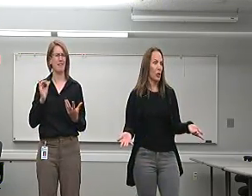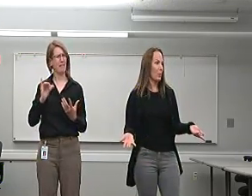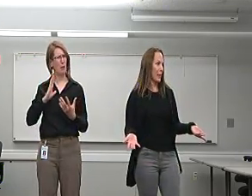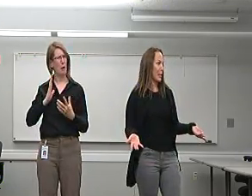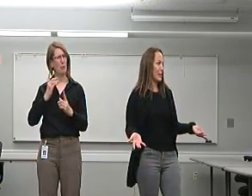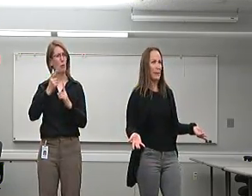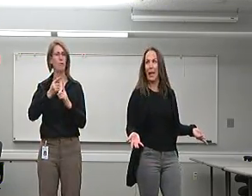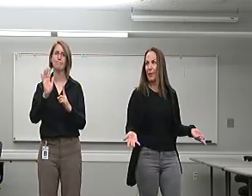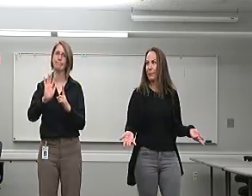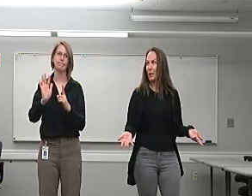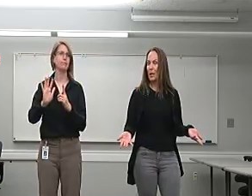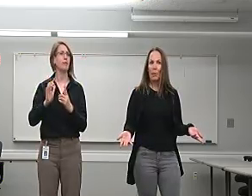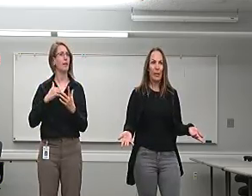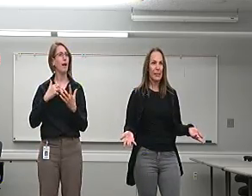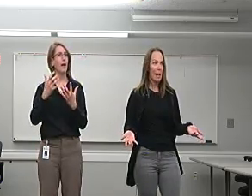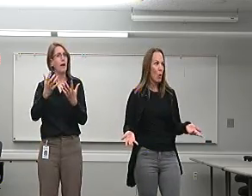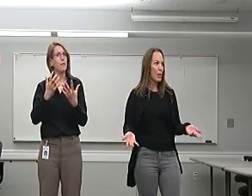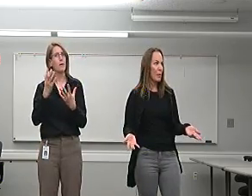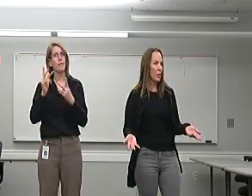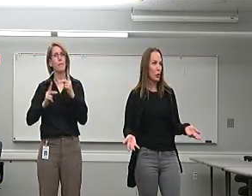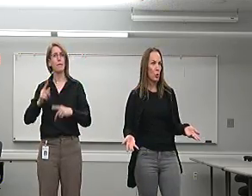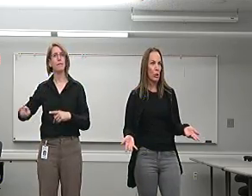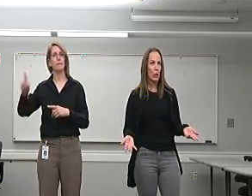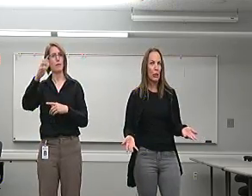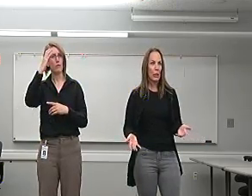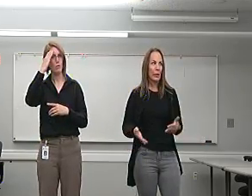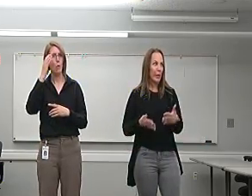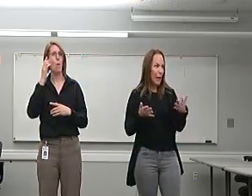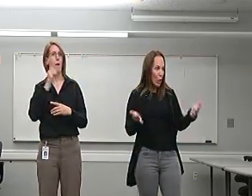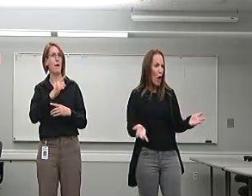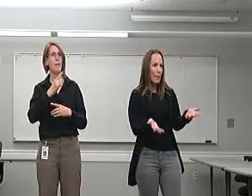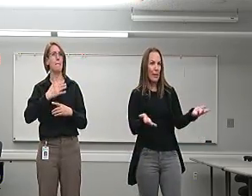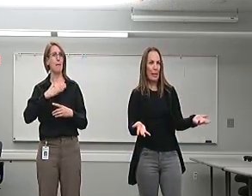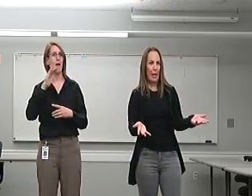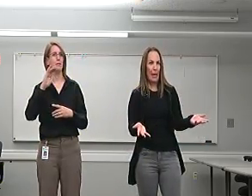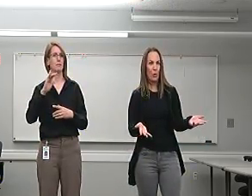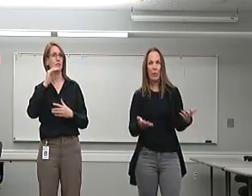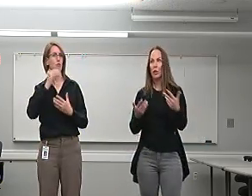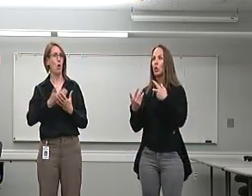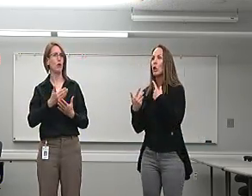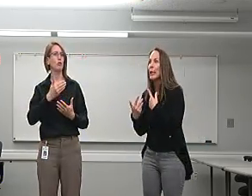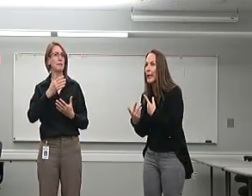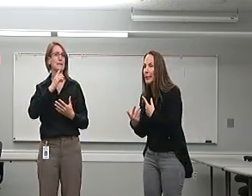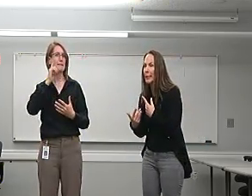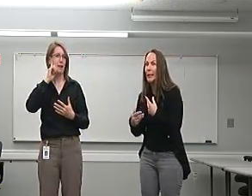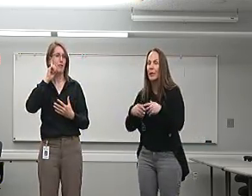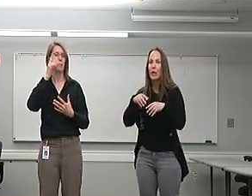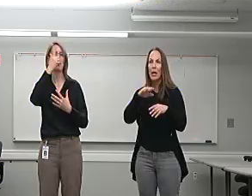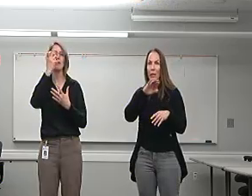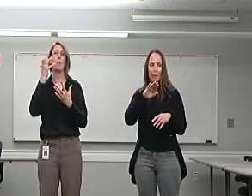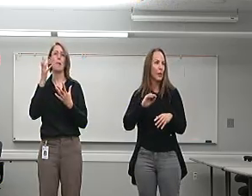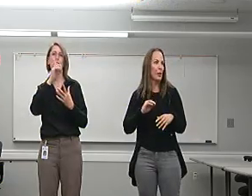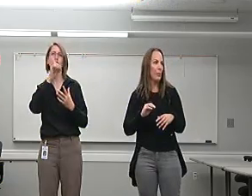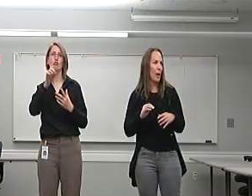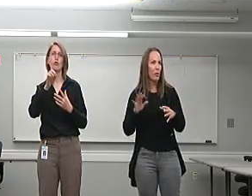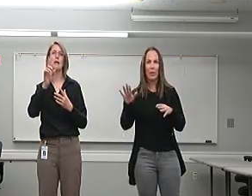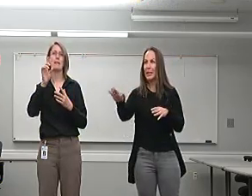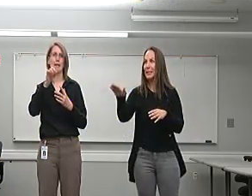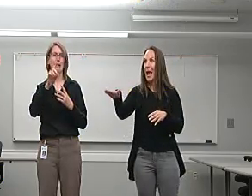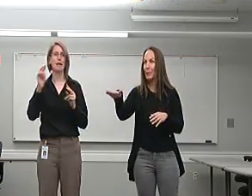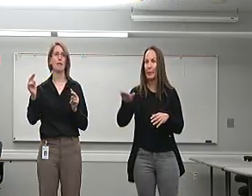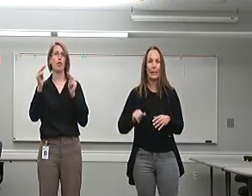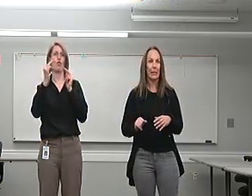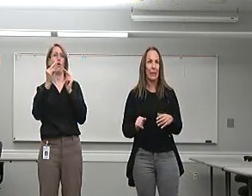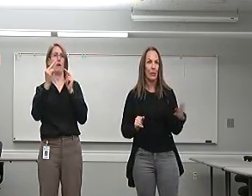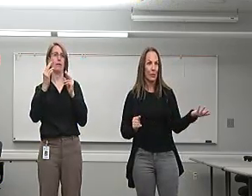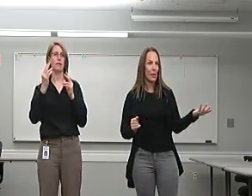deaf because I want to make sure they accommodate that, or they're looking at Leah and they're not covering their mouth, or they tap Leah to get their attention.